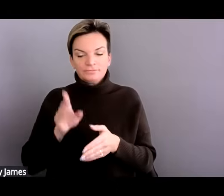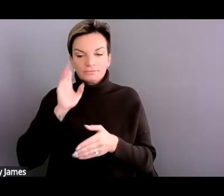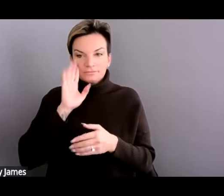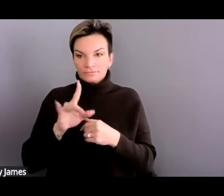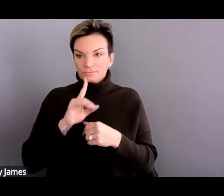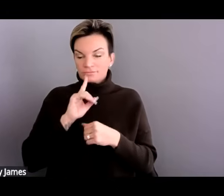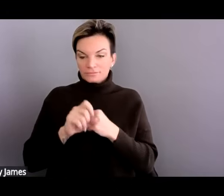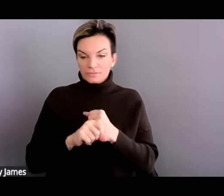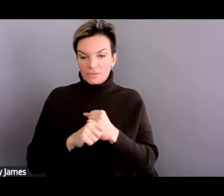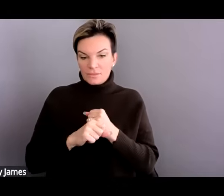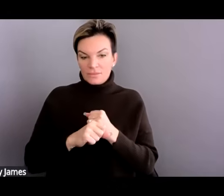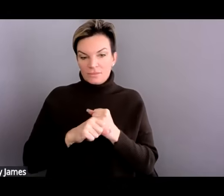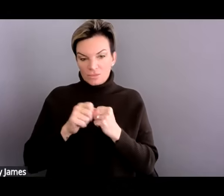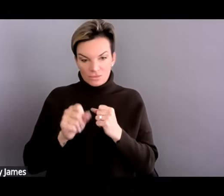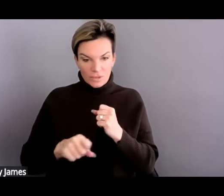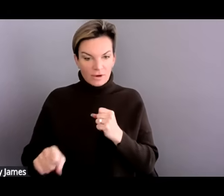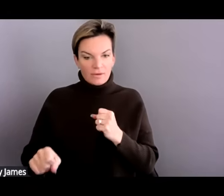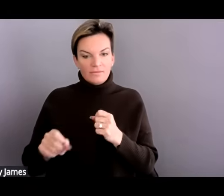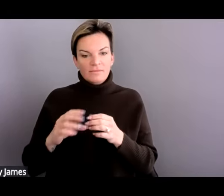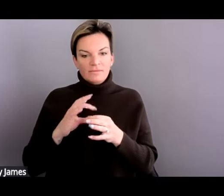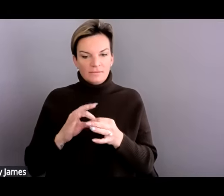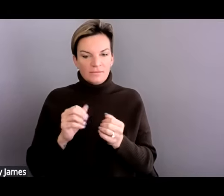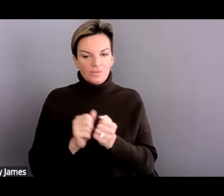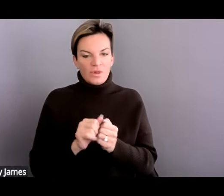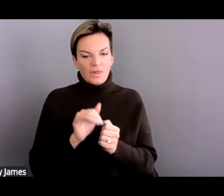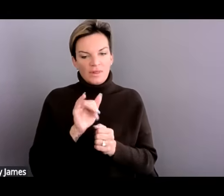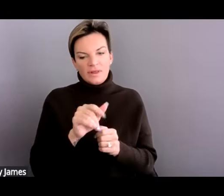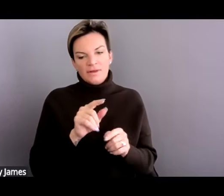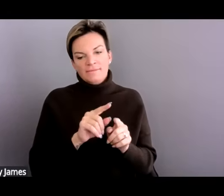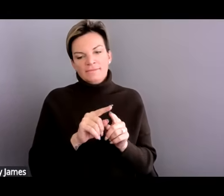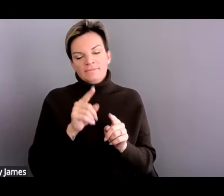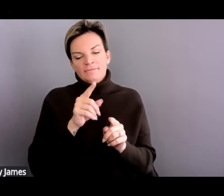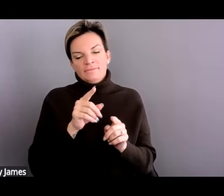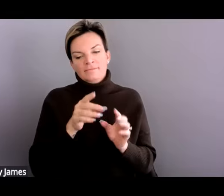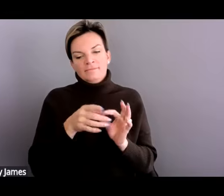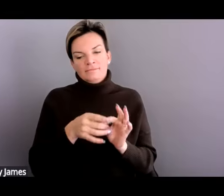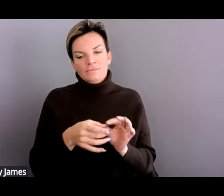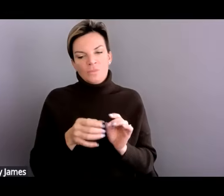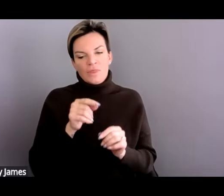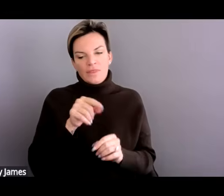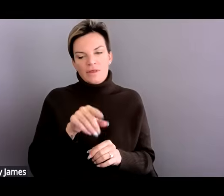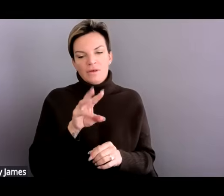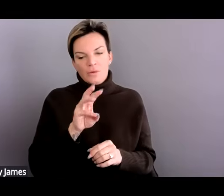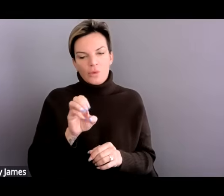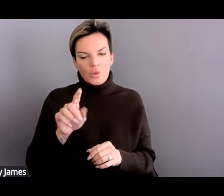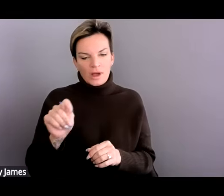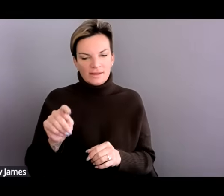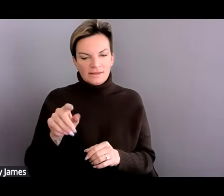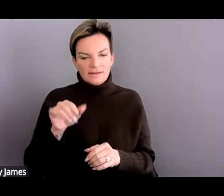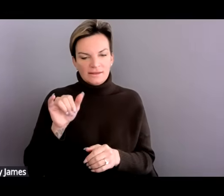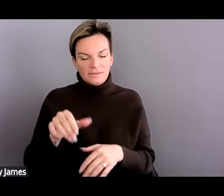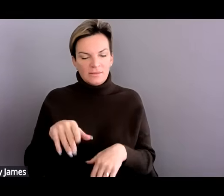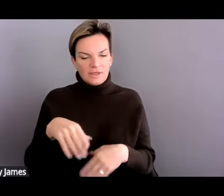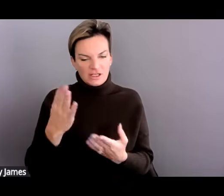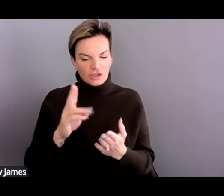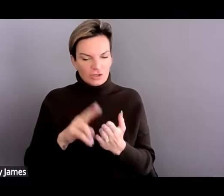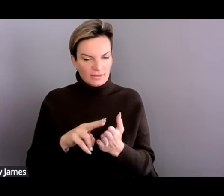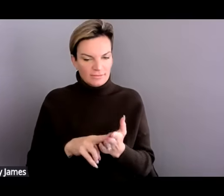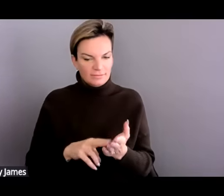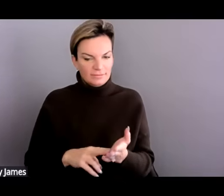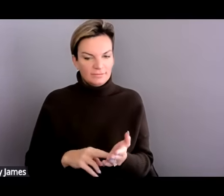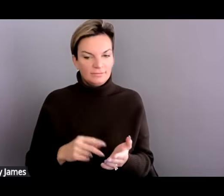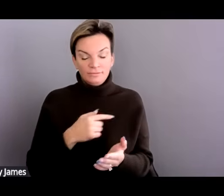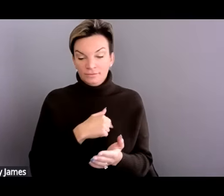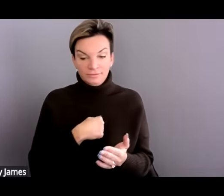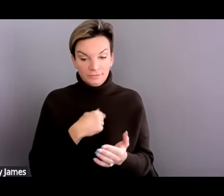getting exemplars and evaluating the signatures in the West petition. But that remains, the question remains is what we will do for this